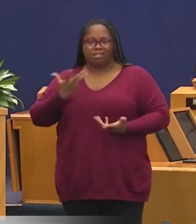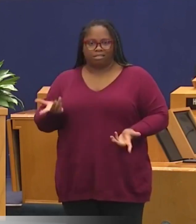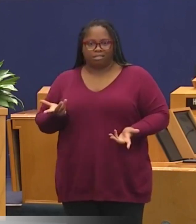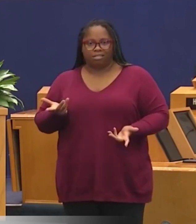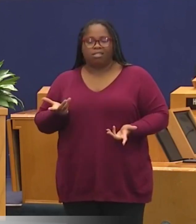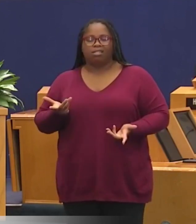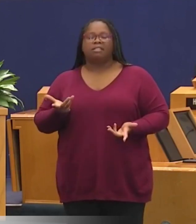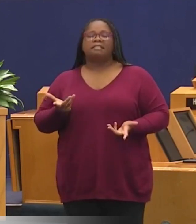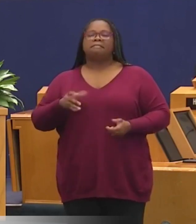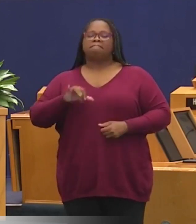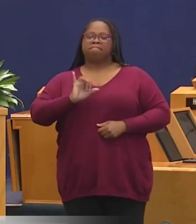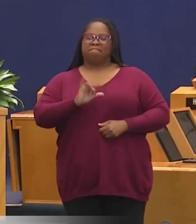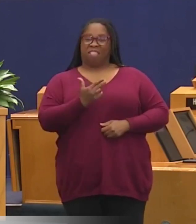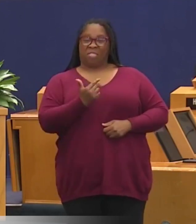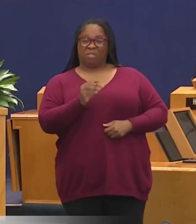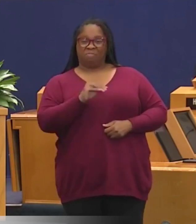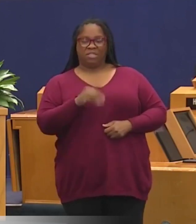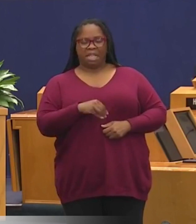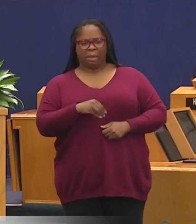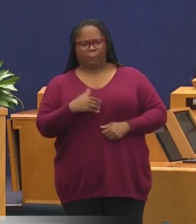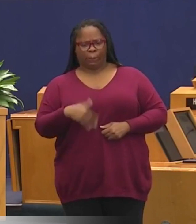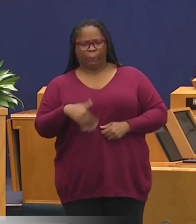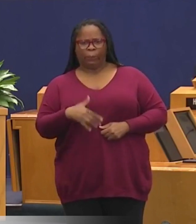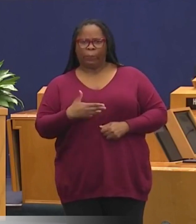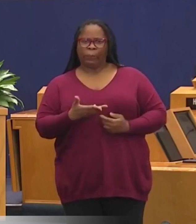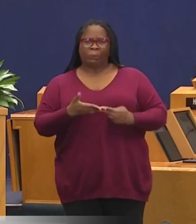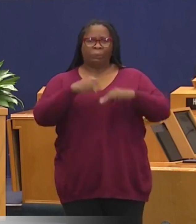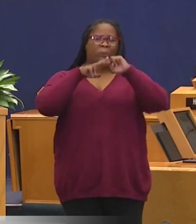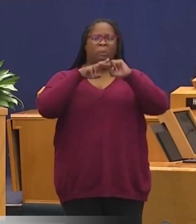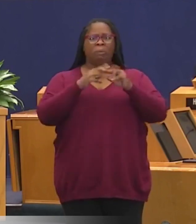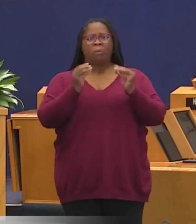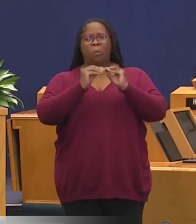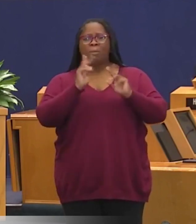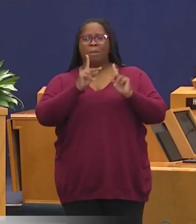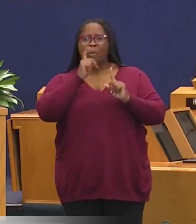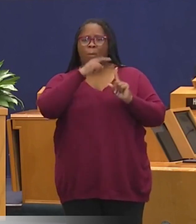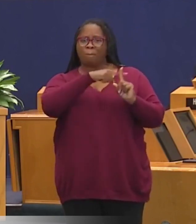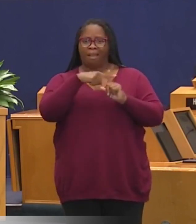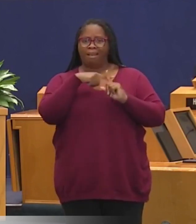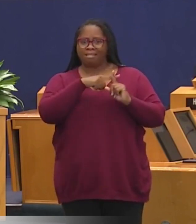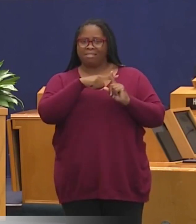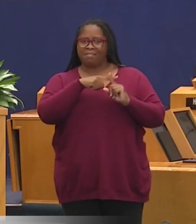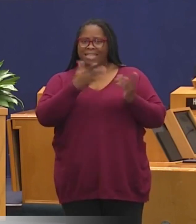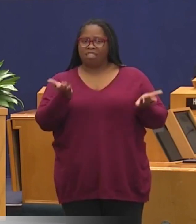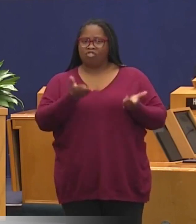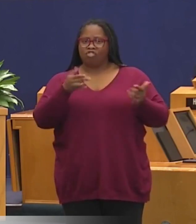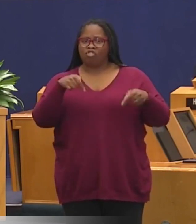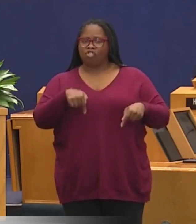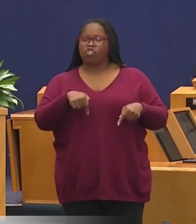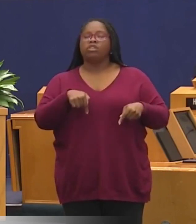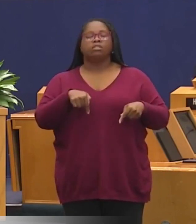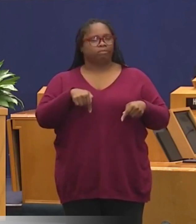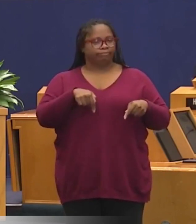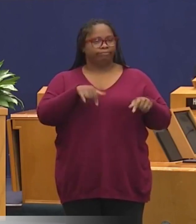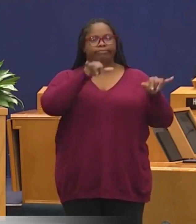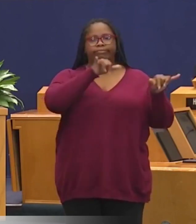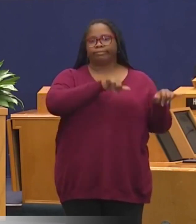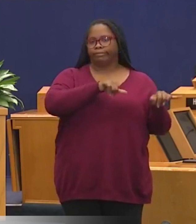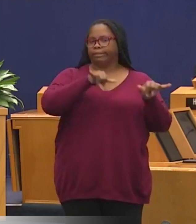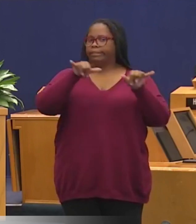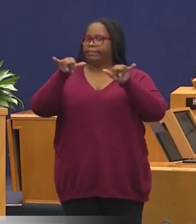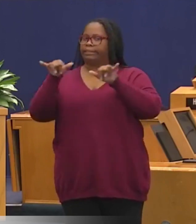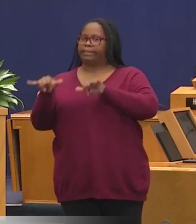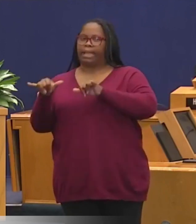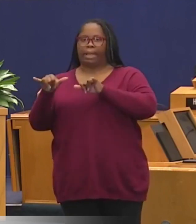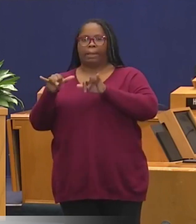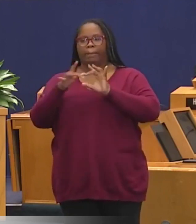again, the increase in the number of people who are positive here in LA County still directly correlates to our ability to